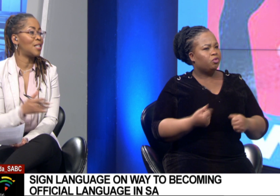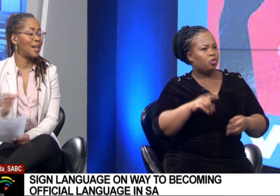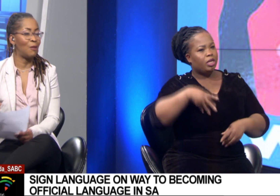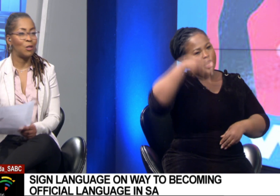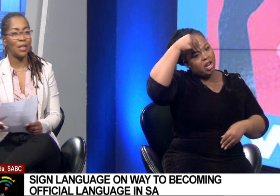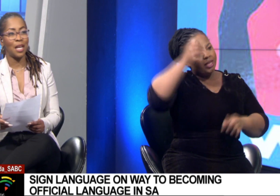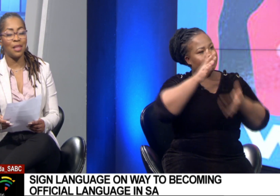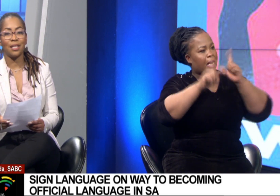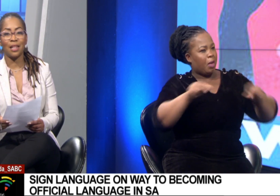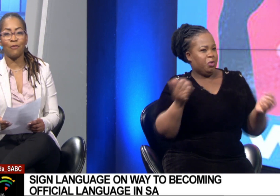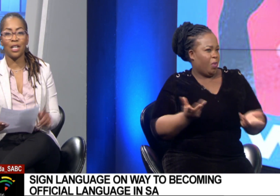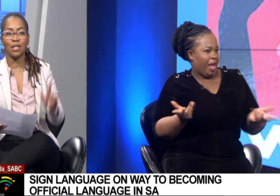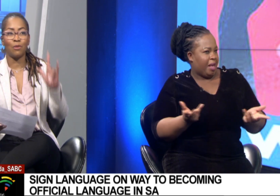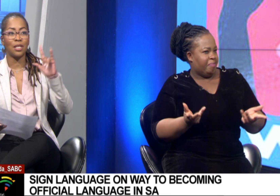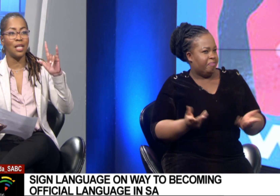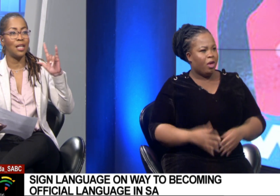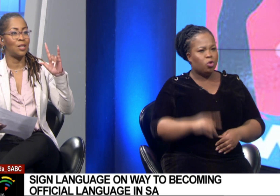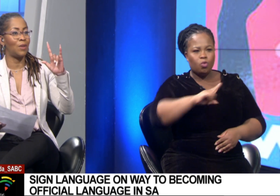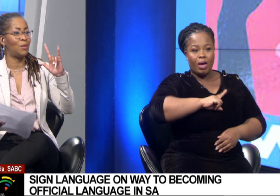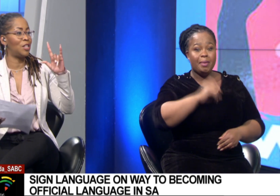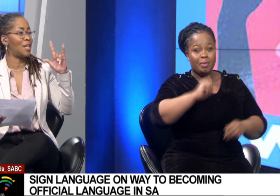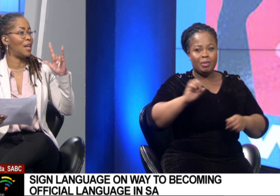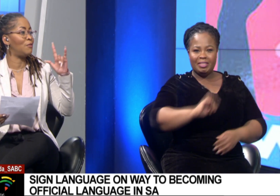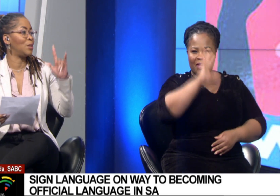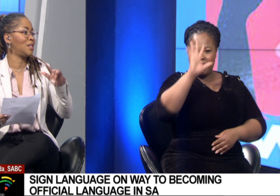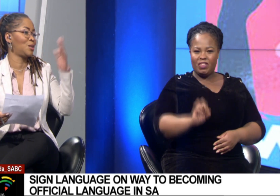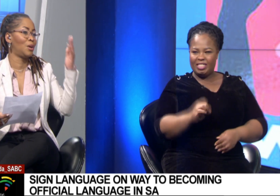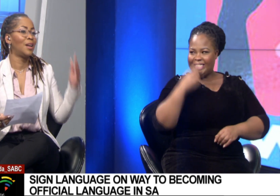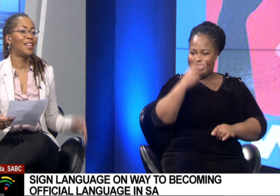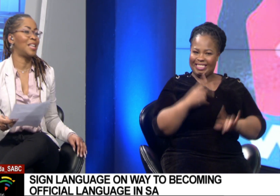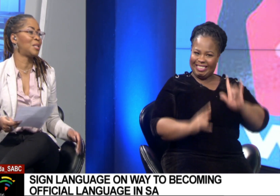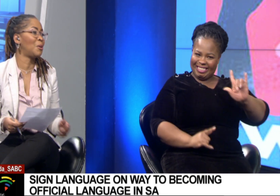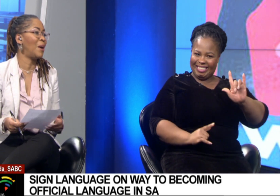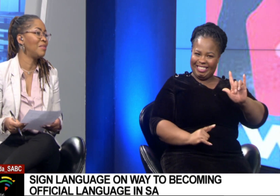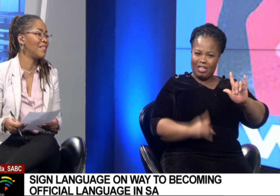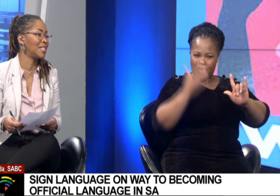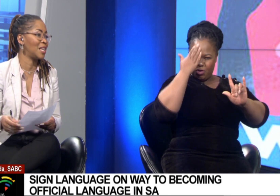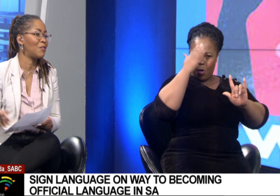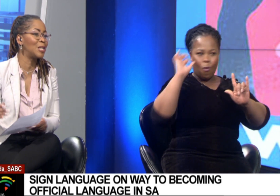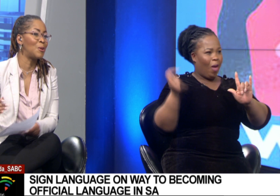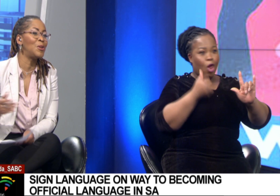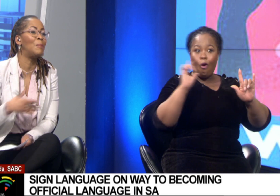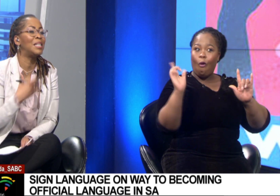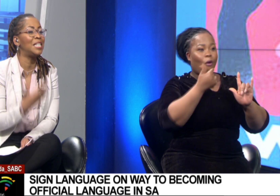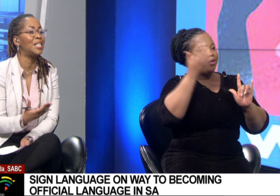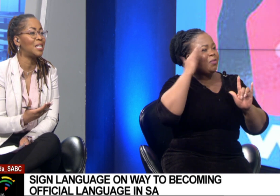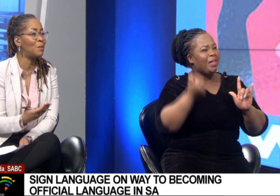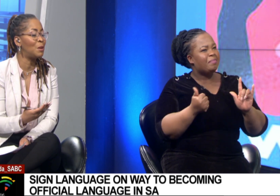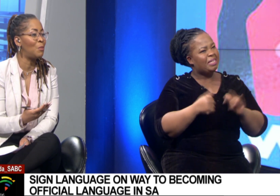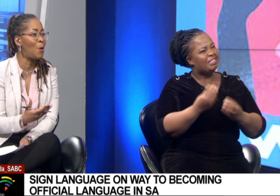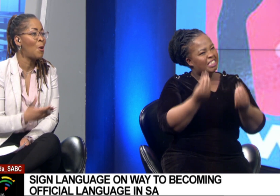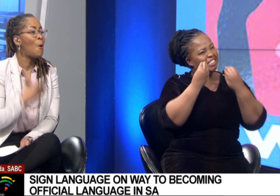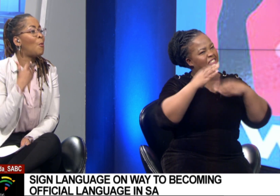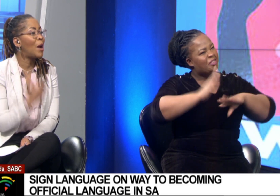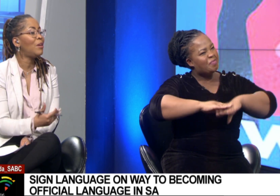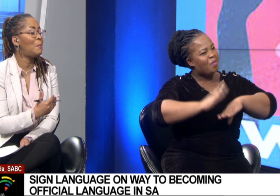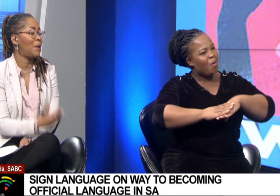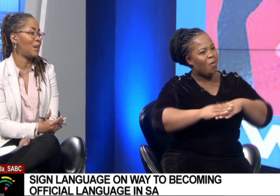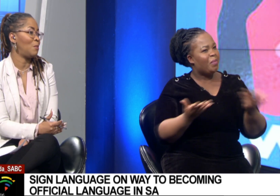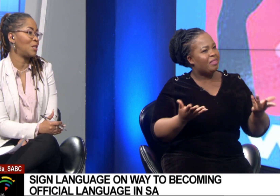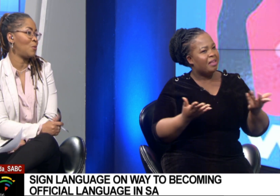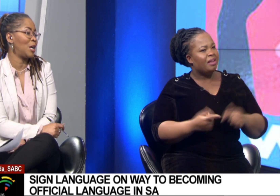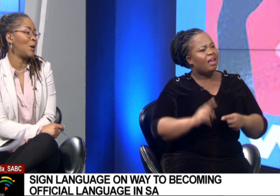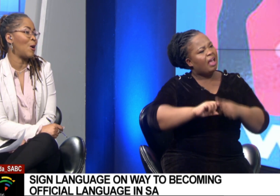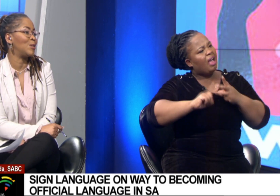to learn sign language, because I think South Africans have all seen this, right? Which is I love you. That's the one thing that South Africans all know. But teach us a little bit more. Where are